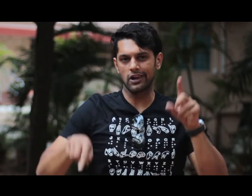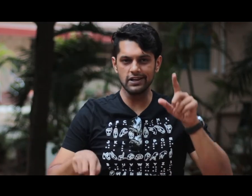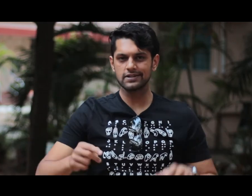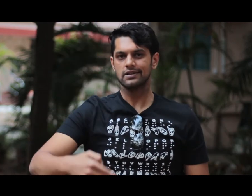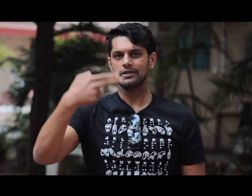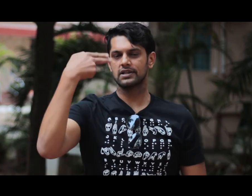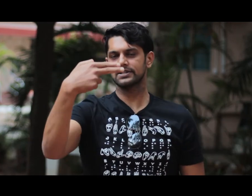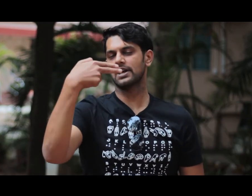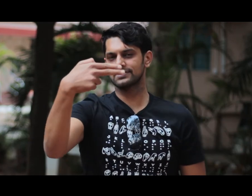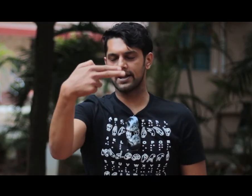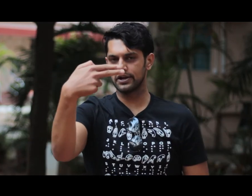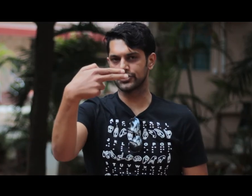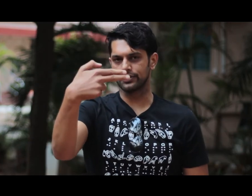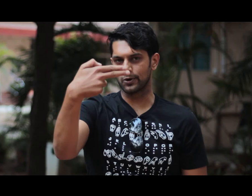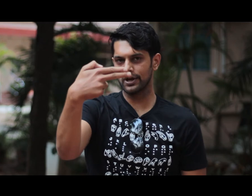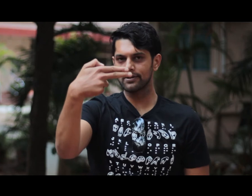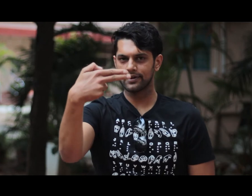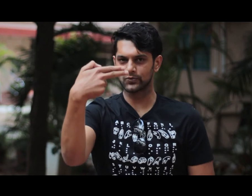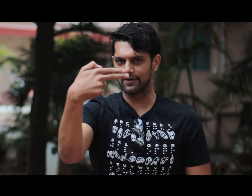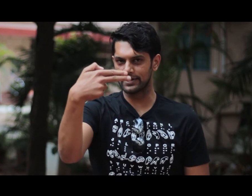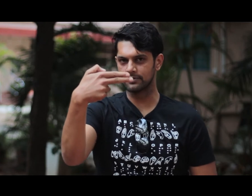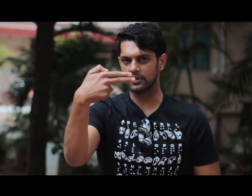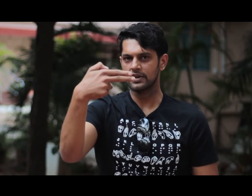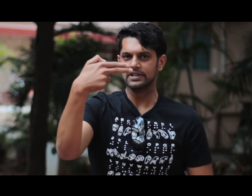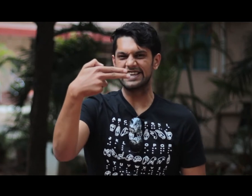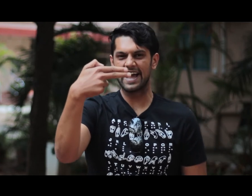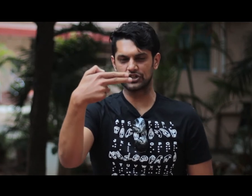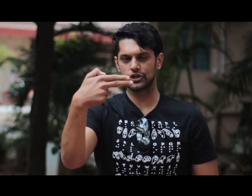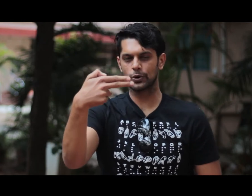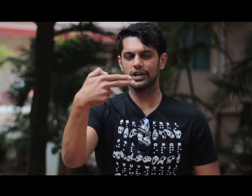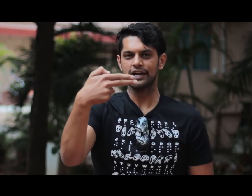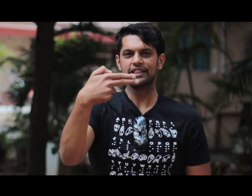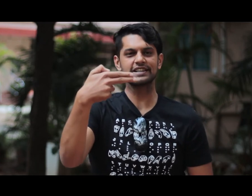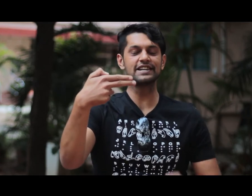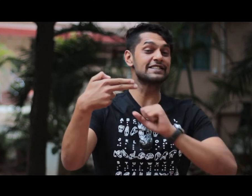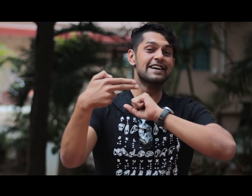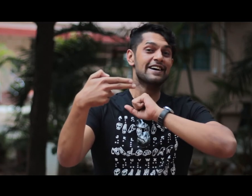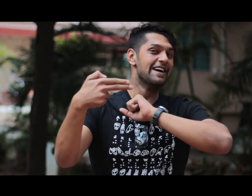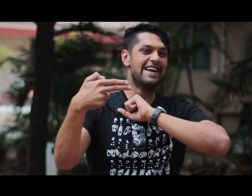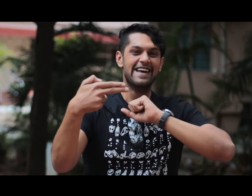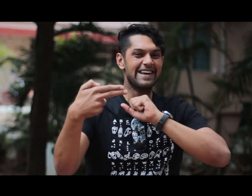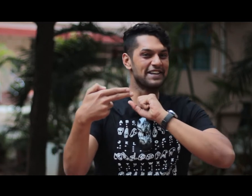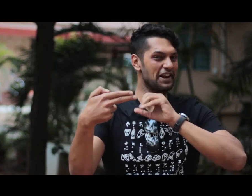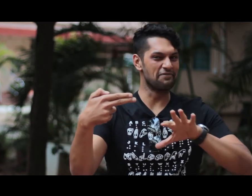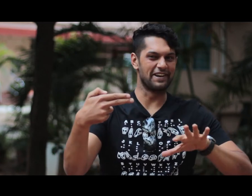lines. That is the H here, okay? It's very, very simple. GH, okay? Next is, it's really funny,